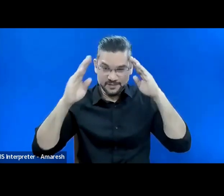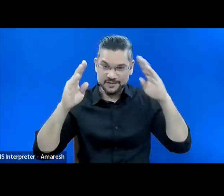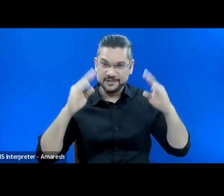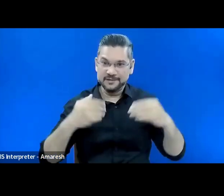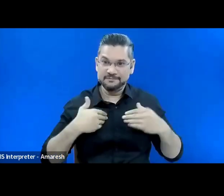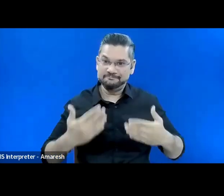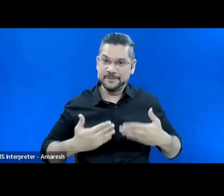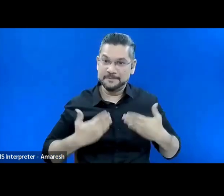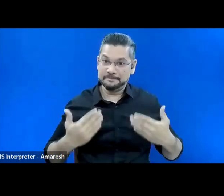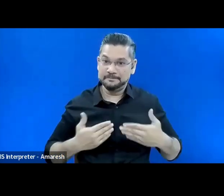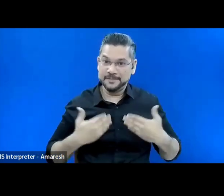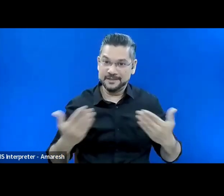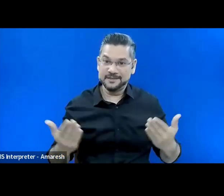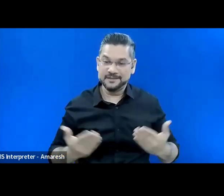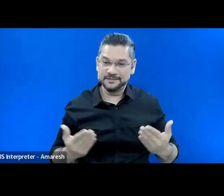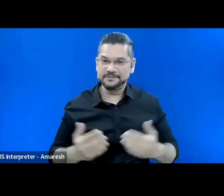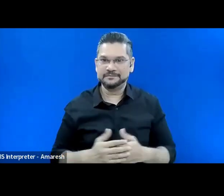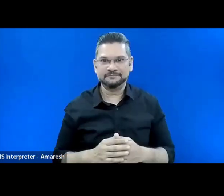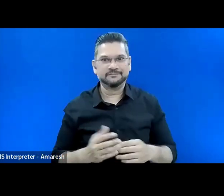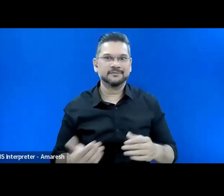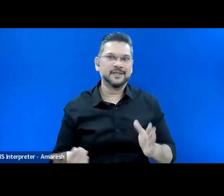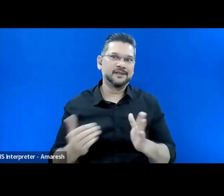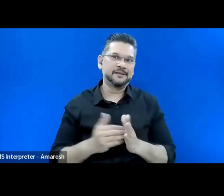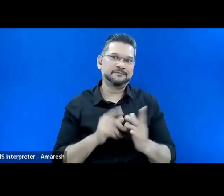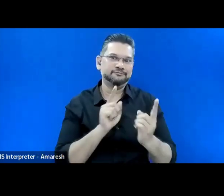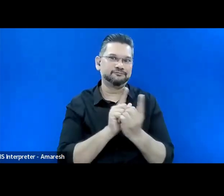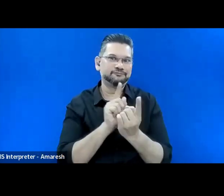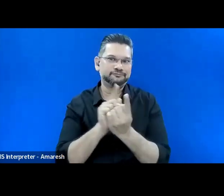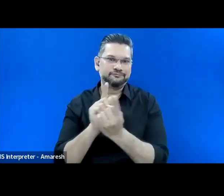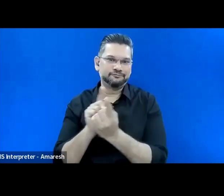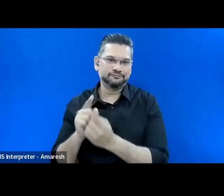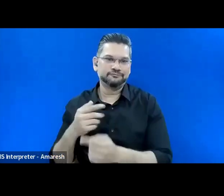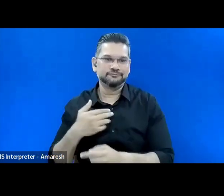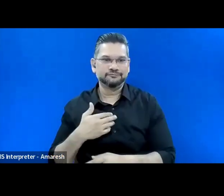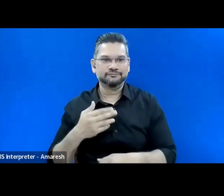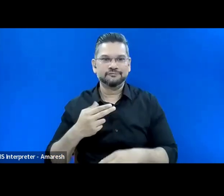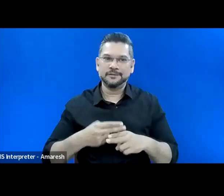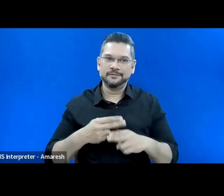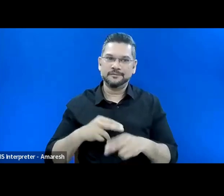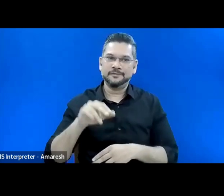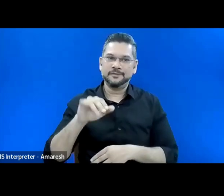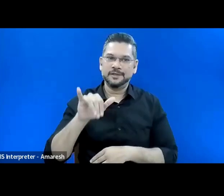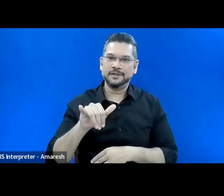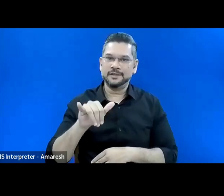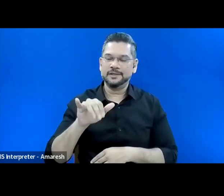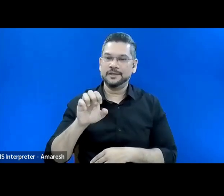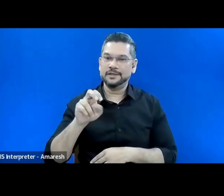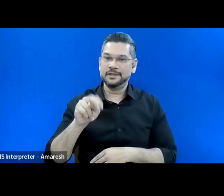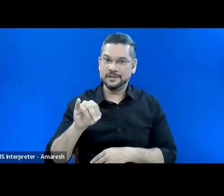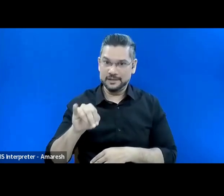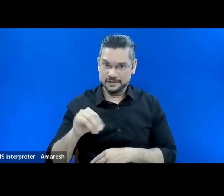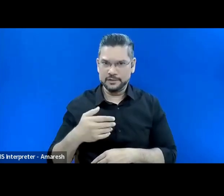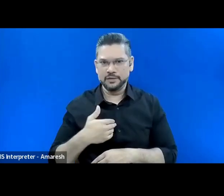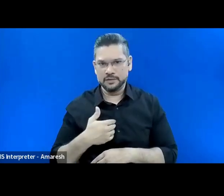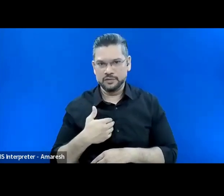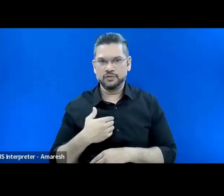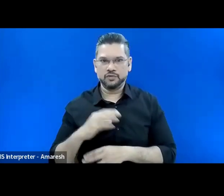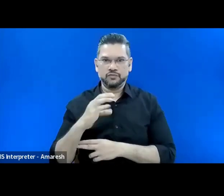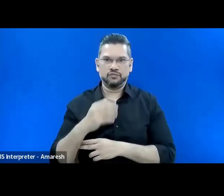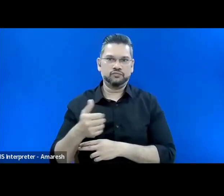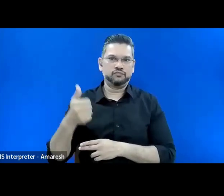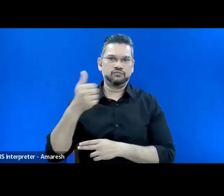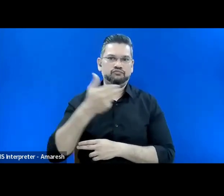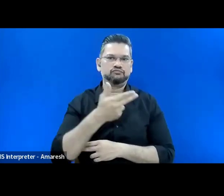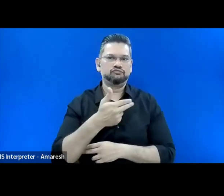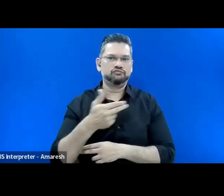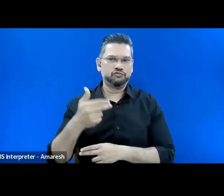be here and meet with you again. My name is Yeni Rosa Damayanti. I'm chairperson of Indonesian Mental Health Association.